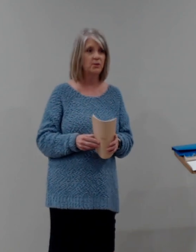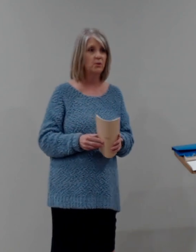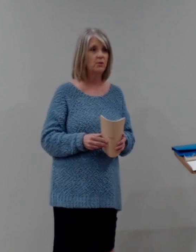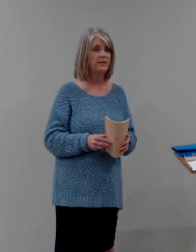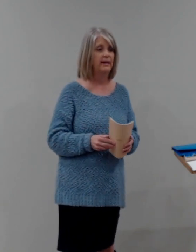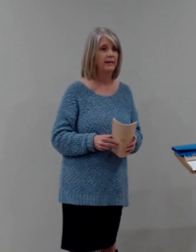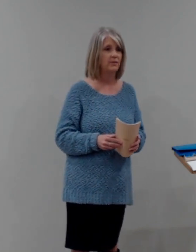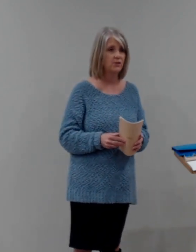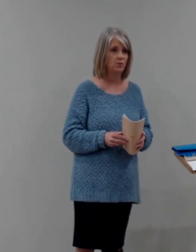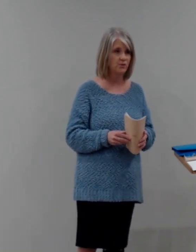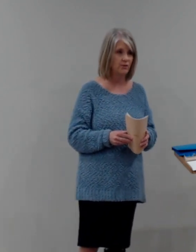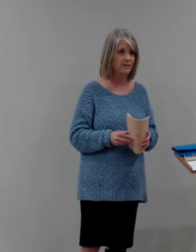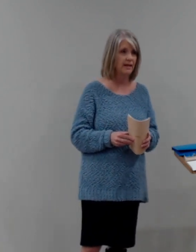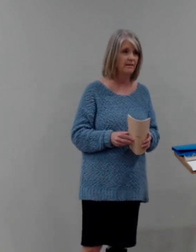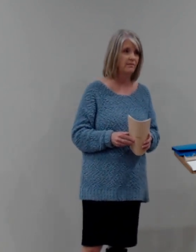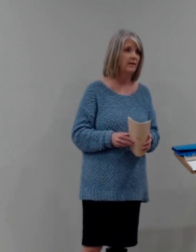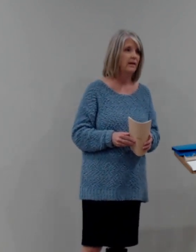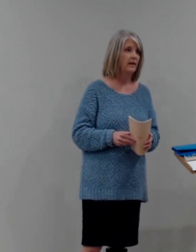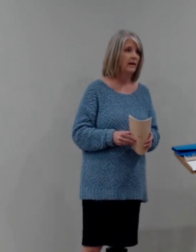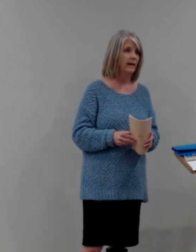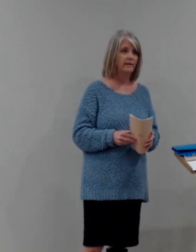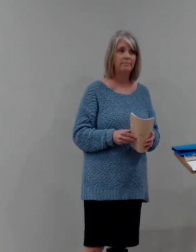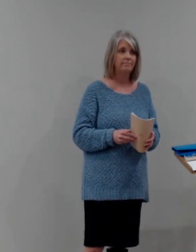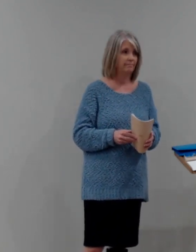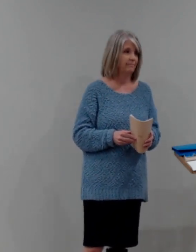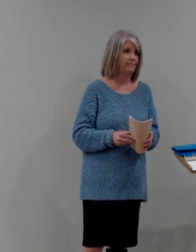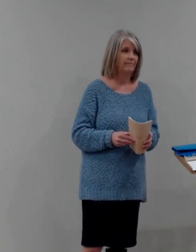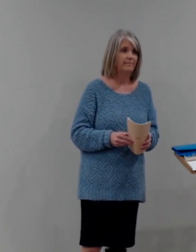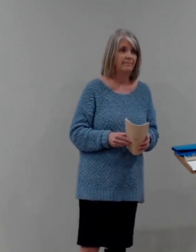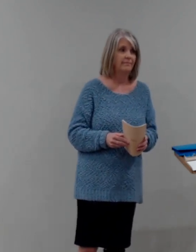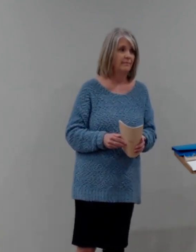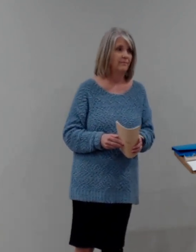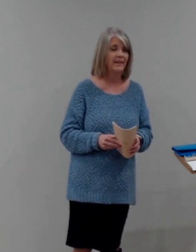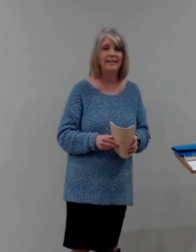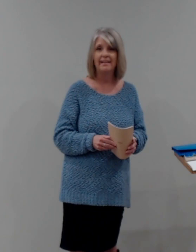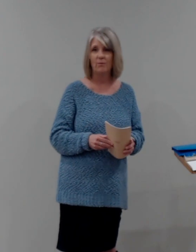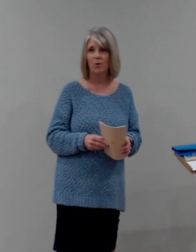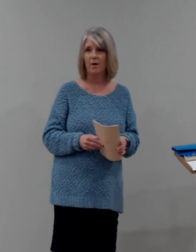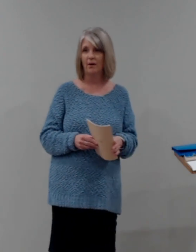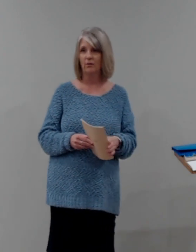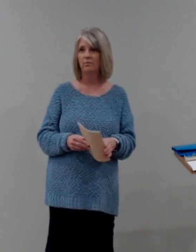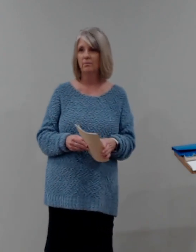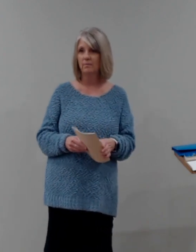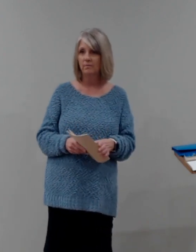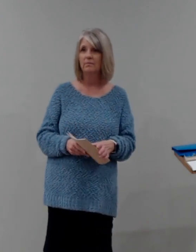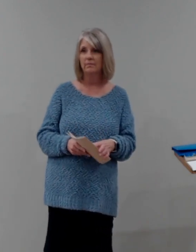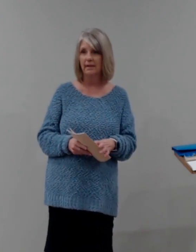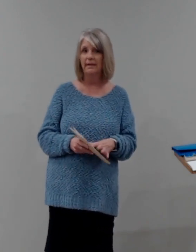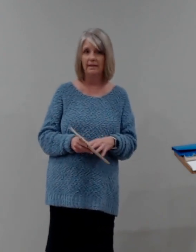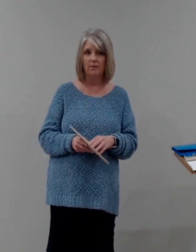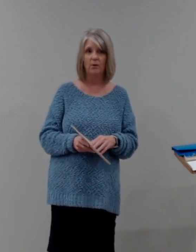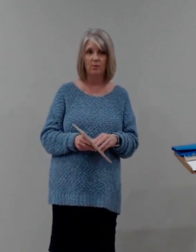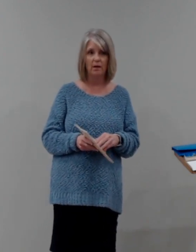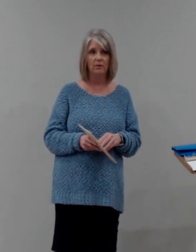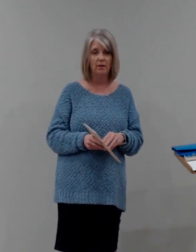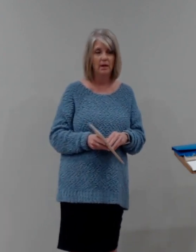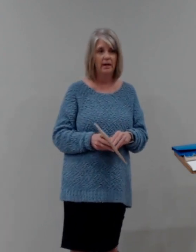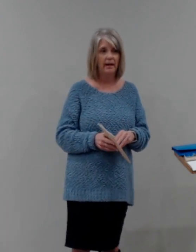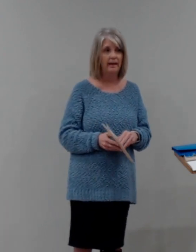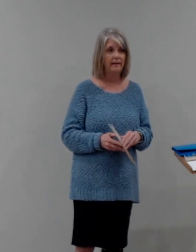schools and the schools for the deaf. They need that role model. they need that role model. And,